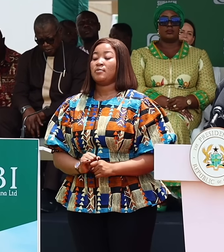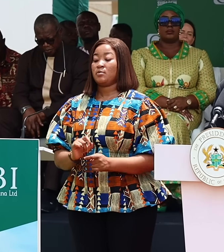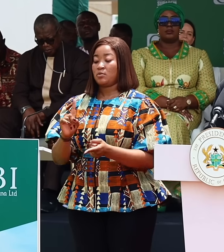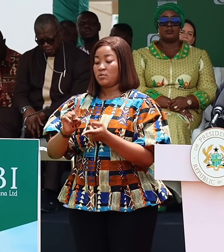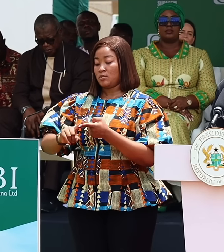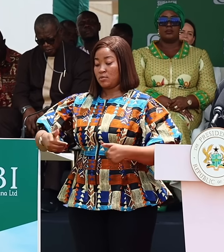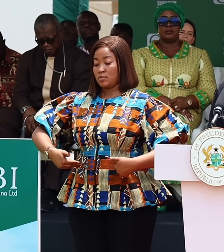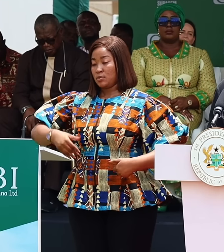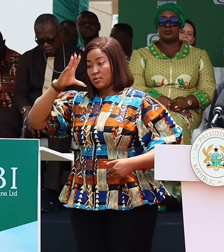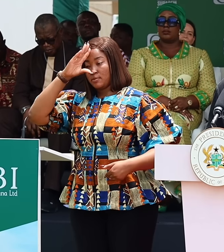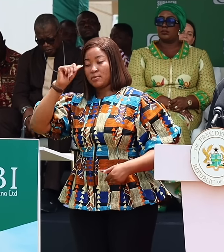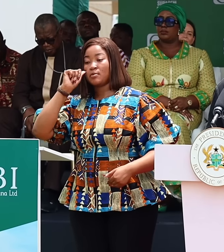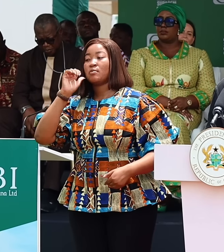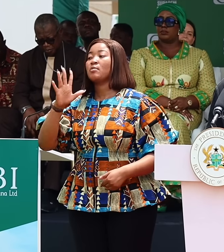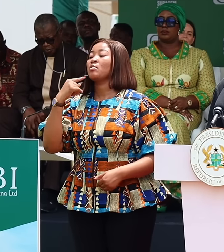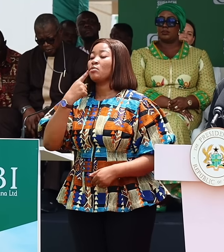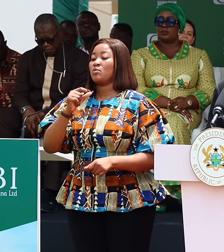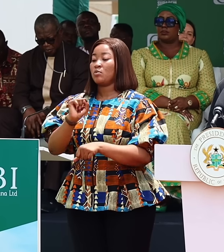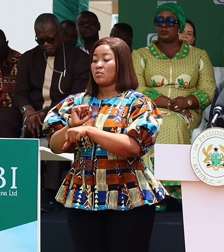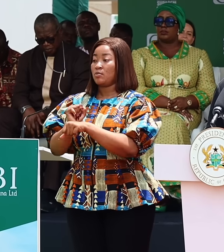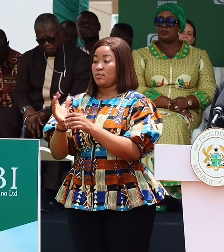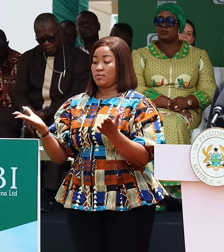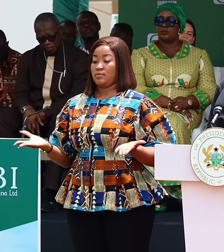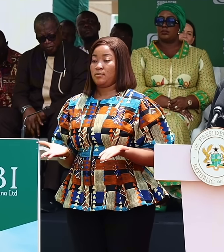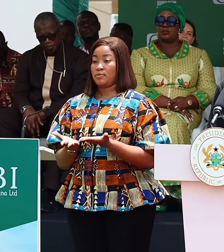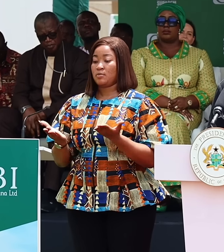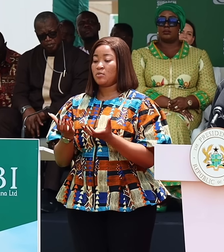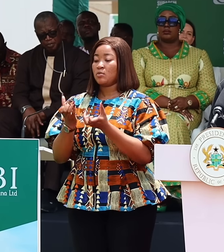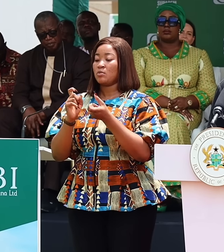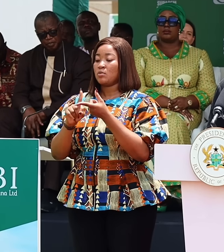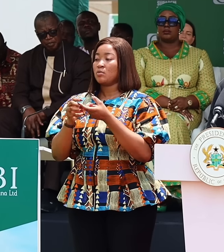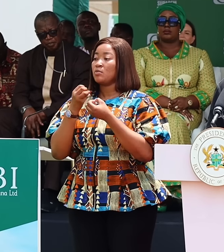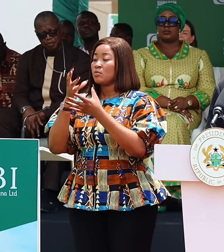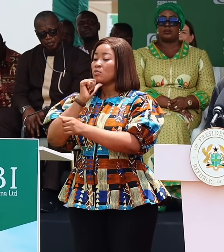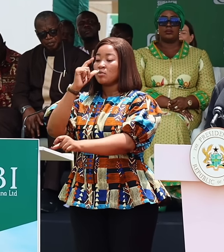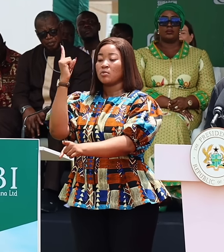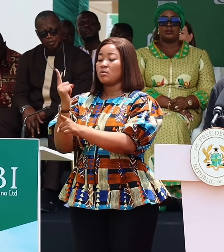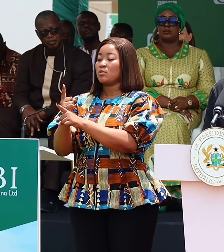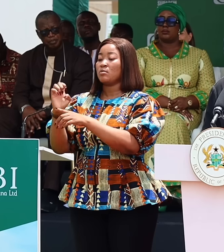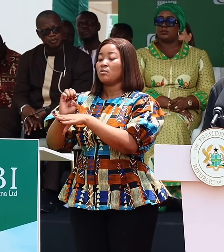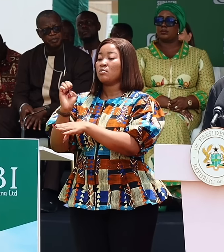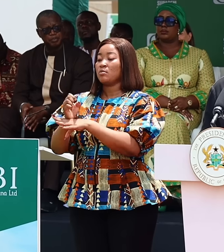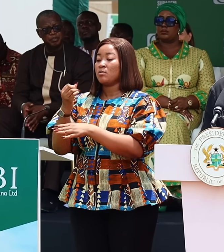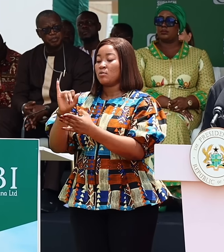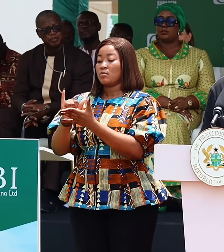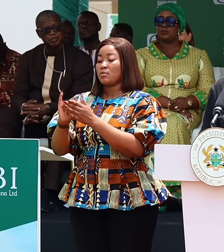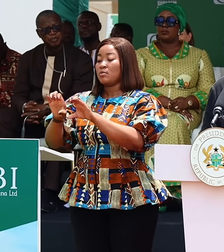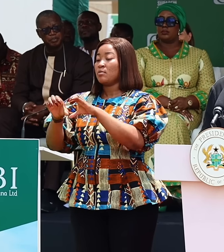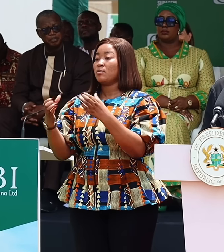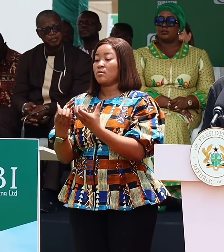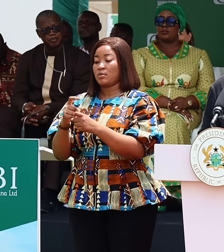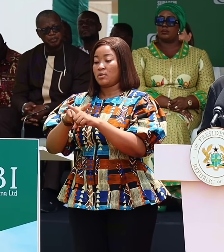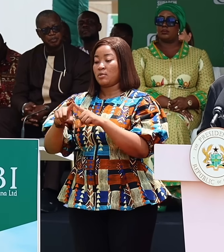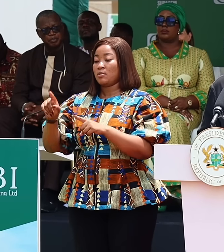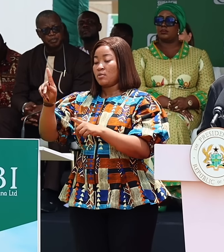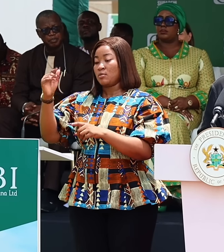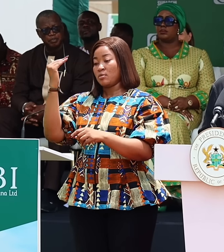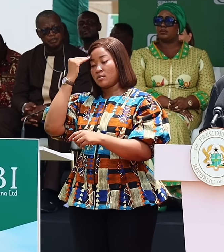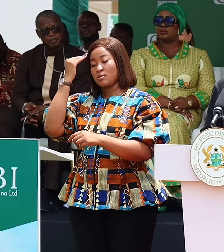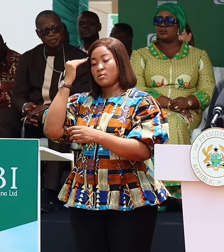the young men and women working in this facility, I'd like to say this: you are not just employees of a factory, you are architects